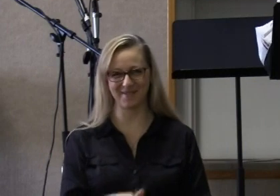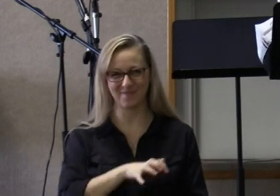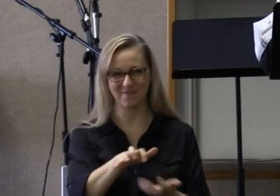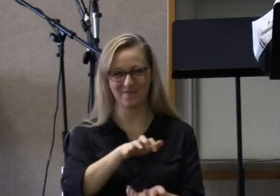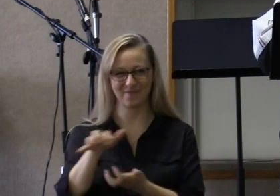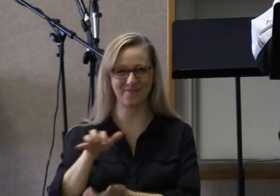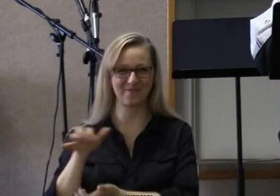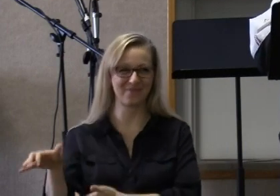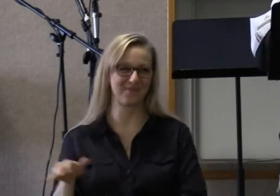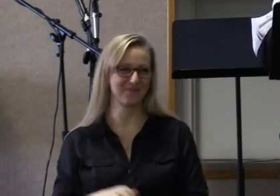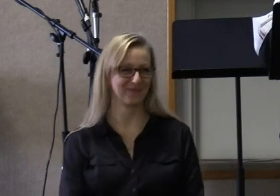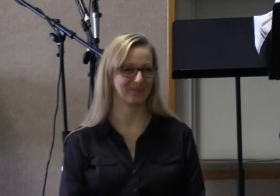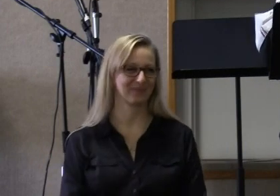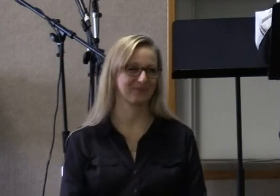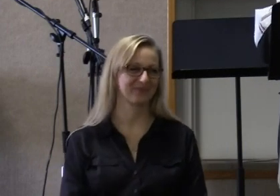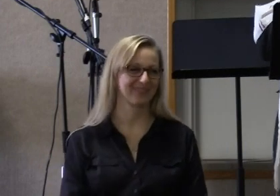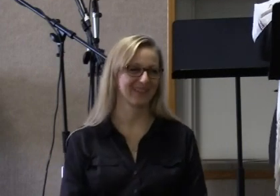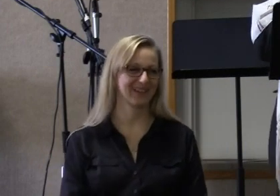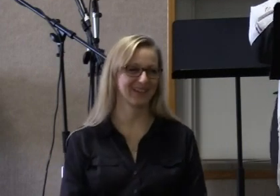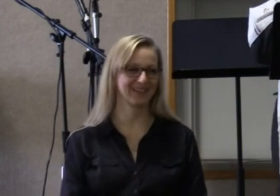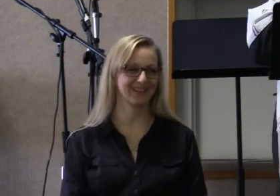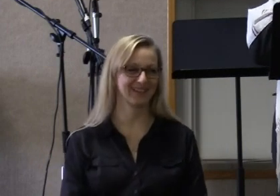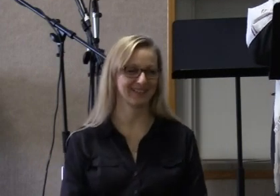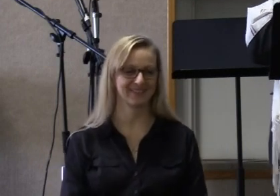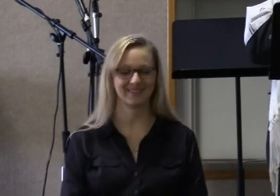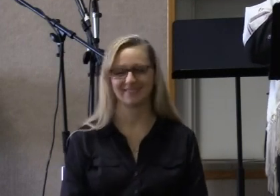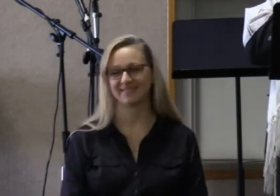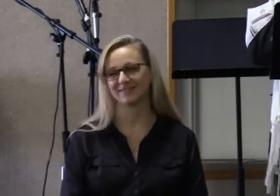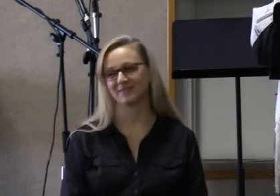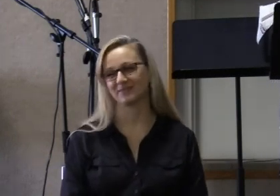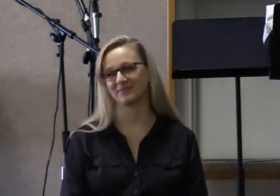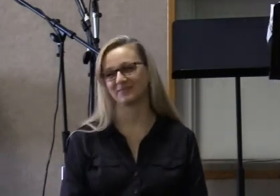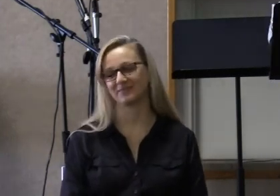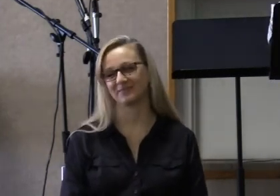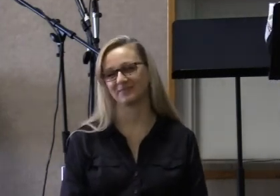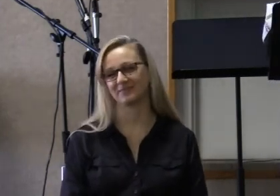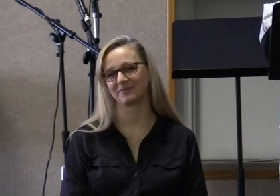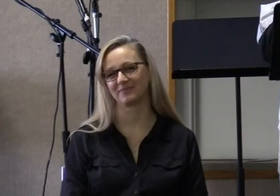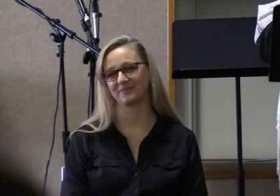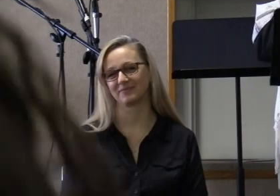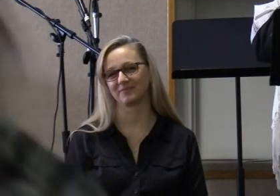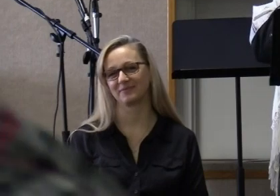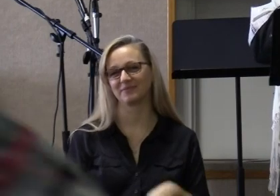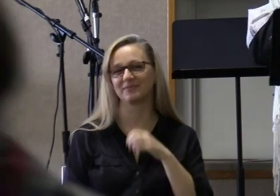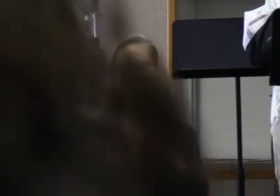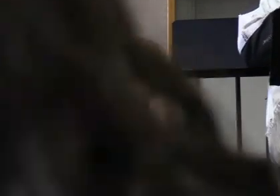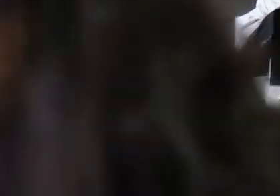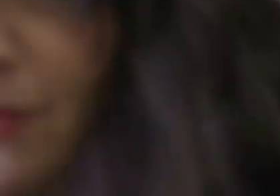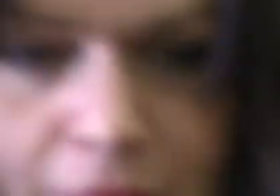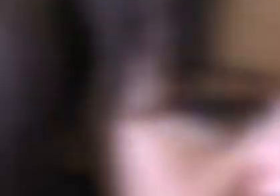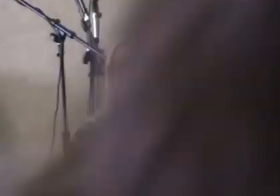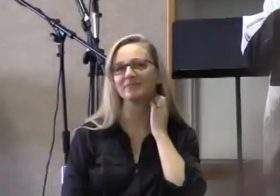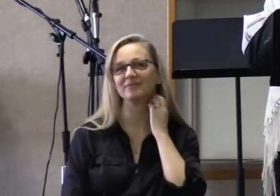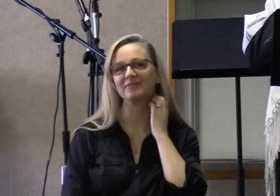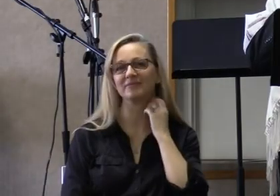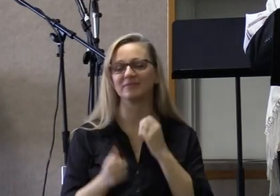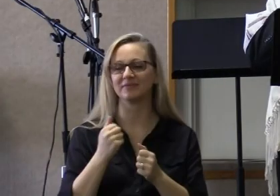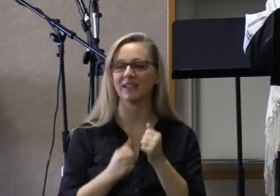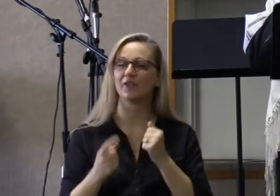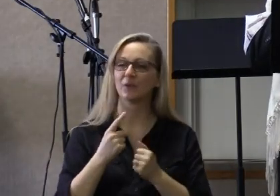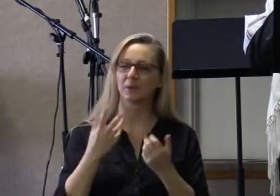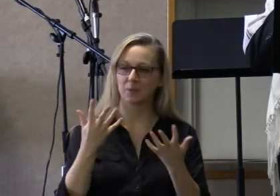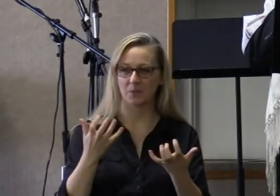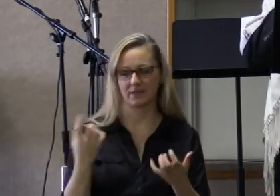Little out of character, but our wants drive us into that, isn't it? You know, everybody wants something. From the